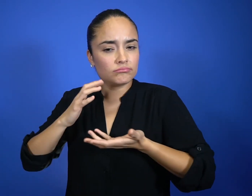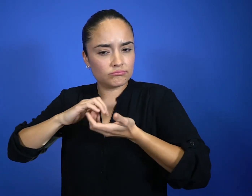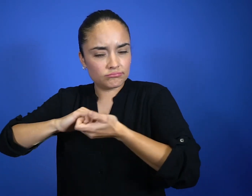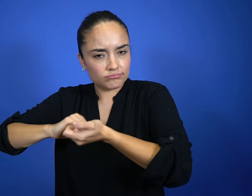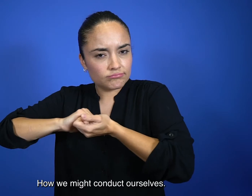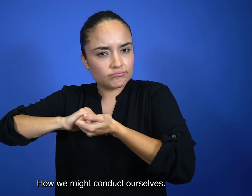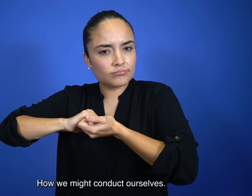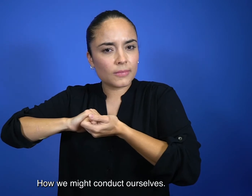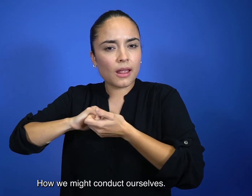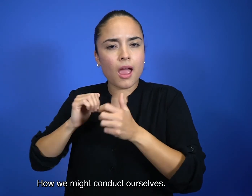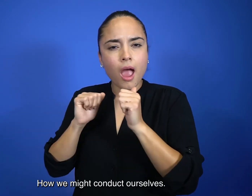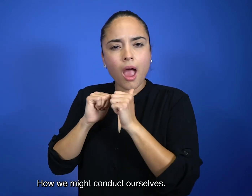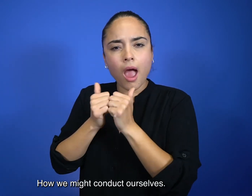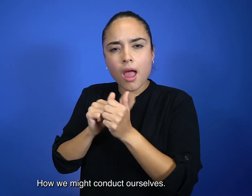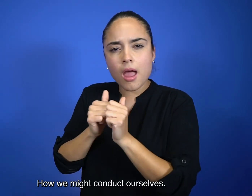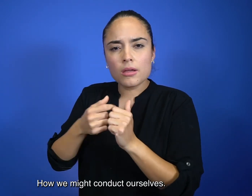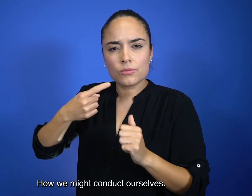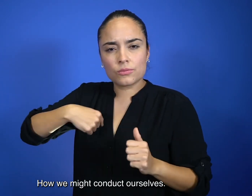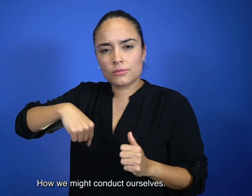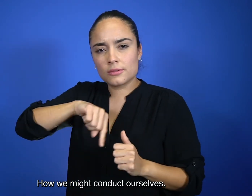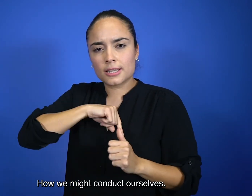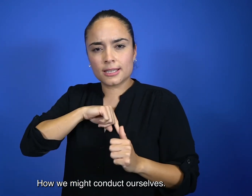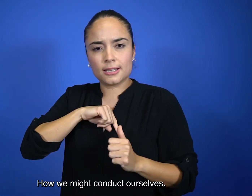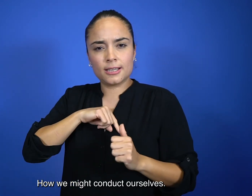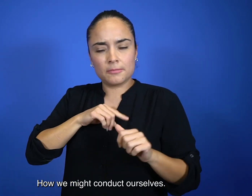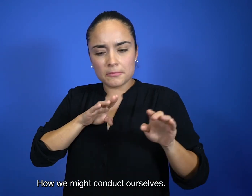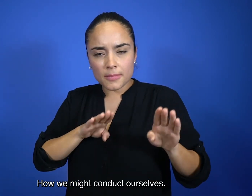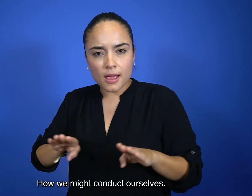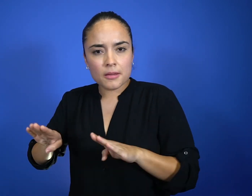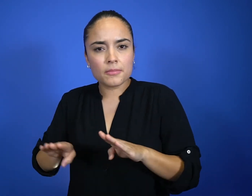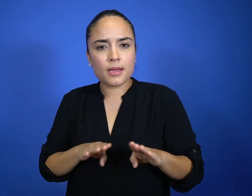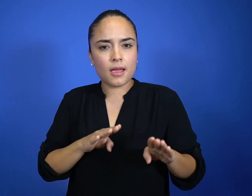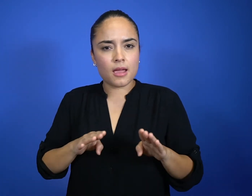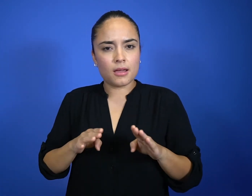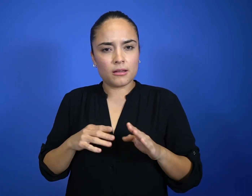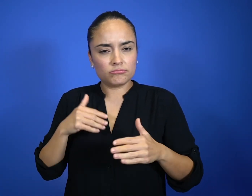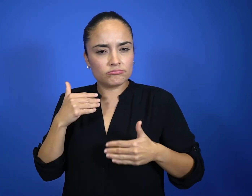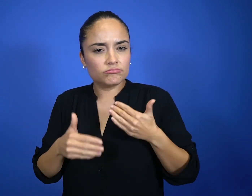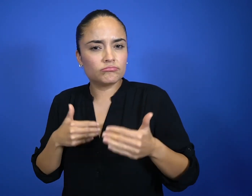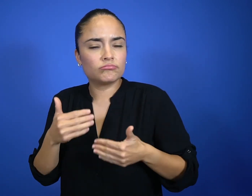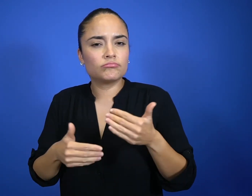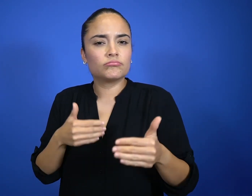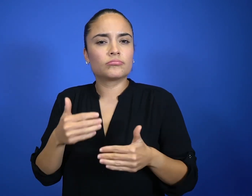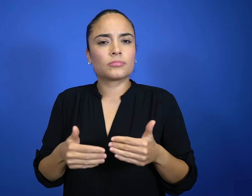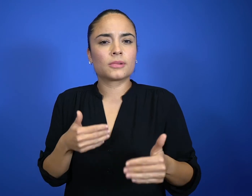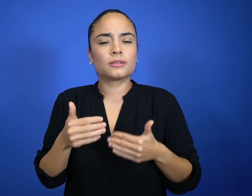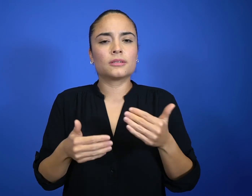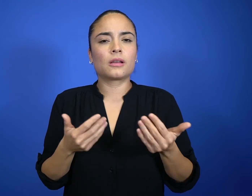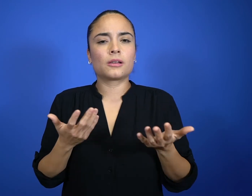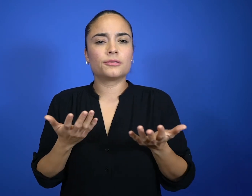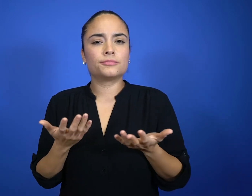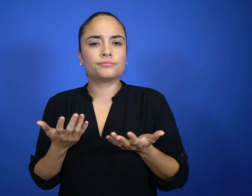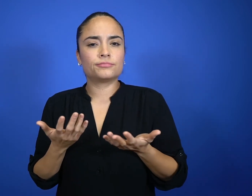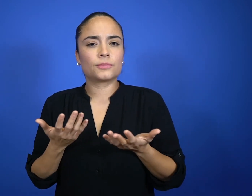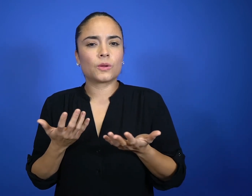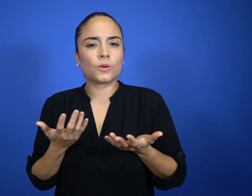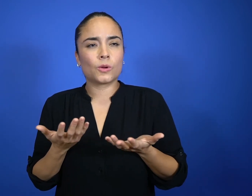how we might conduct ourselves. Um,